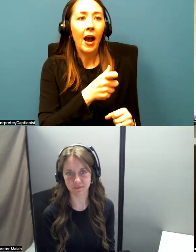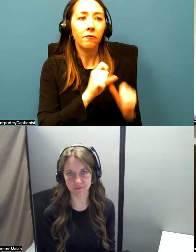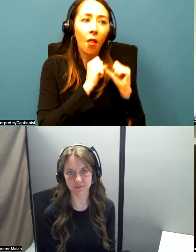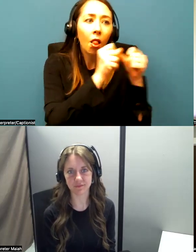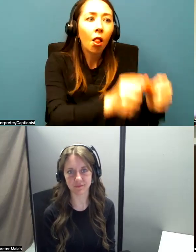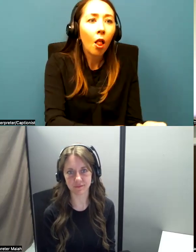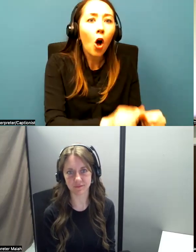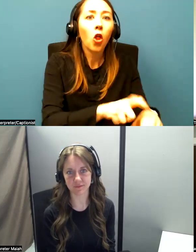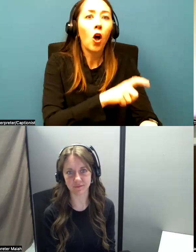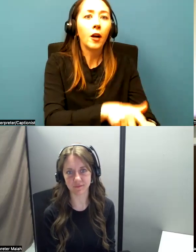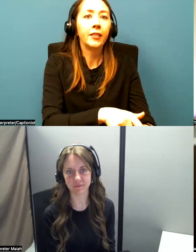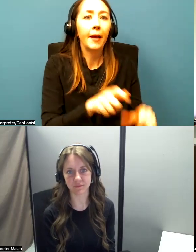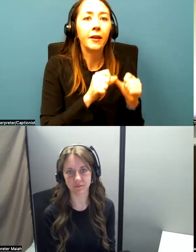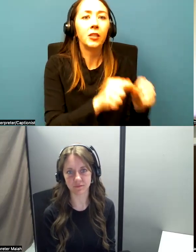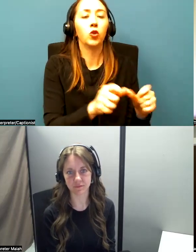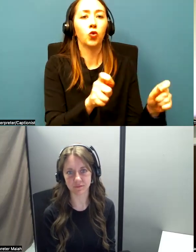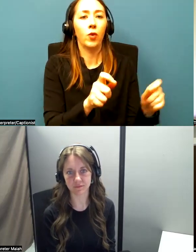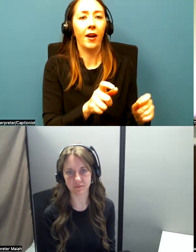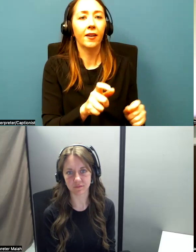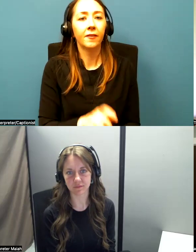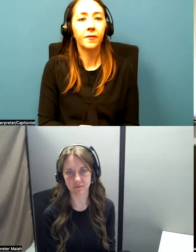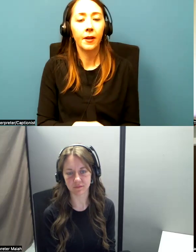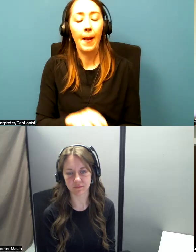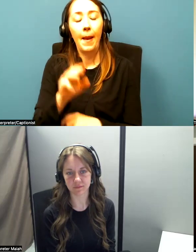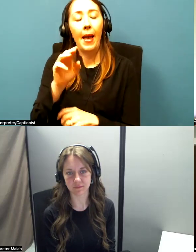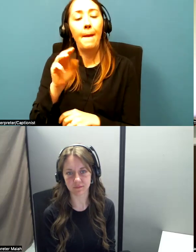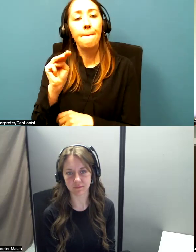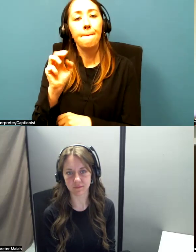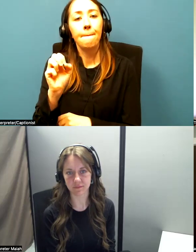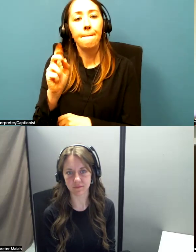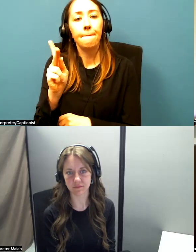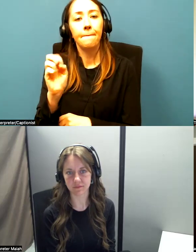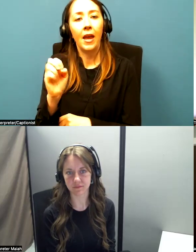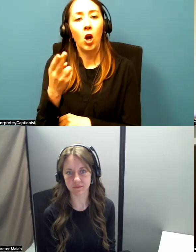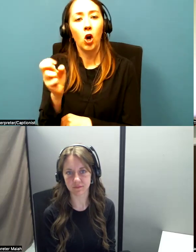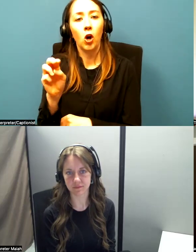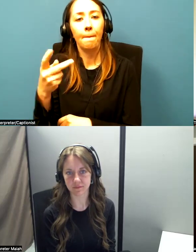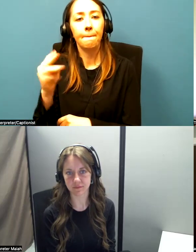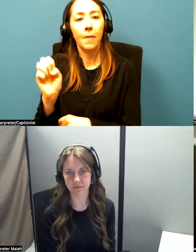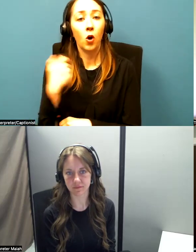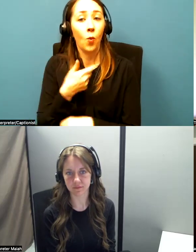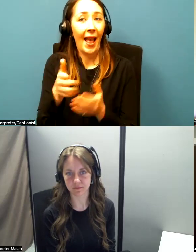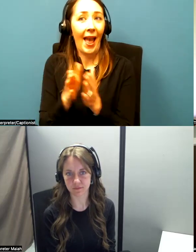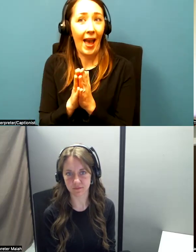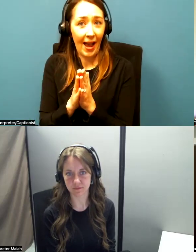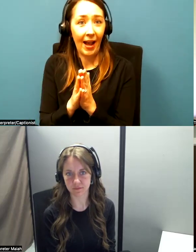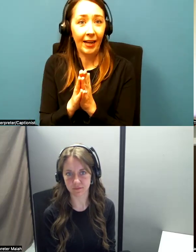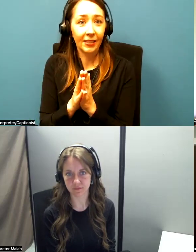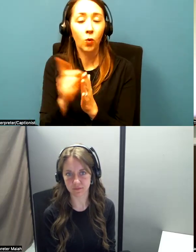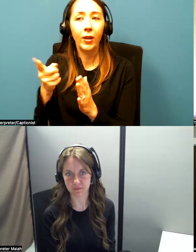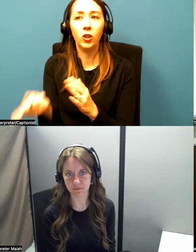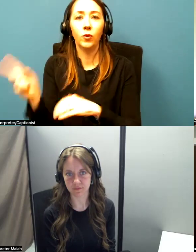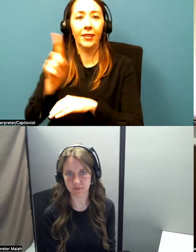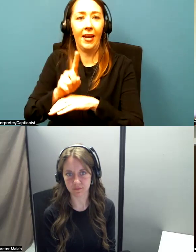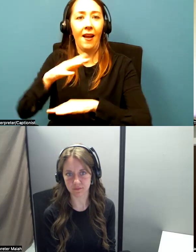histories. I always say, like, the only thing that we at Make Her Mark ask is that you thank us on stage at the Oscars.